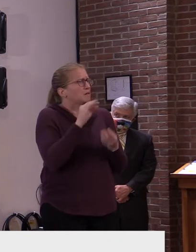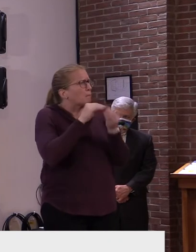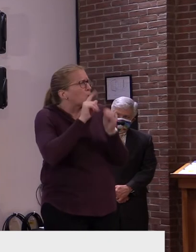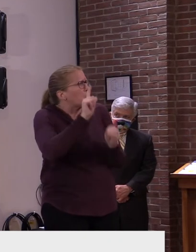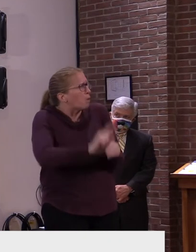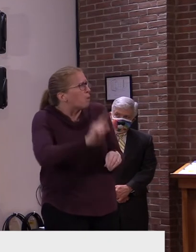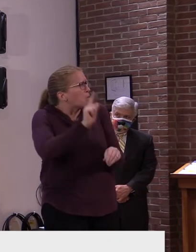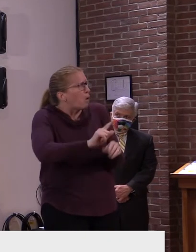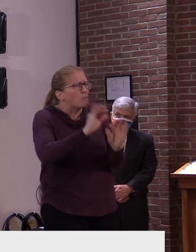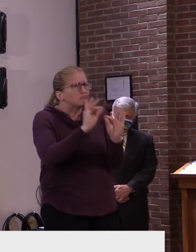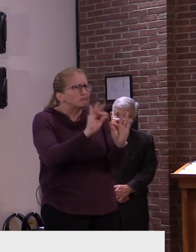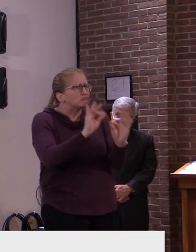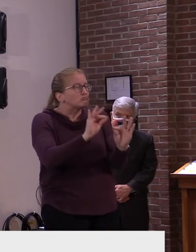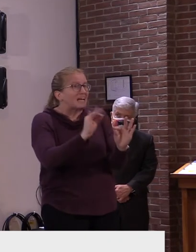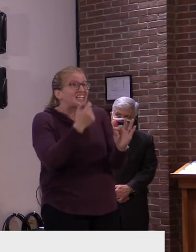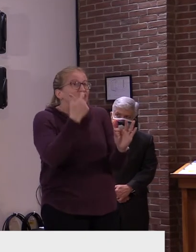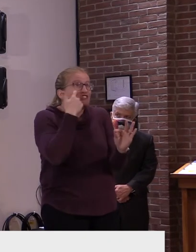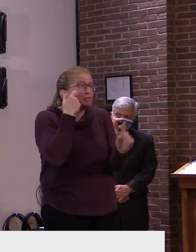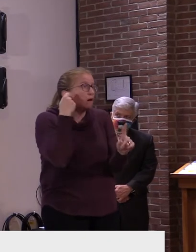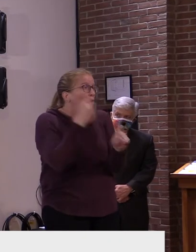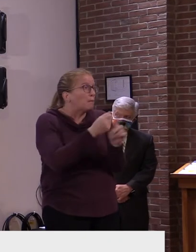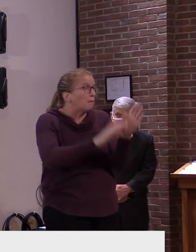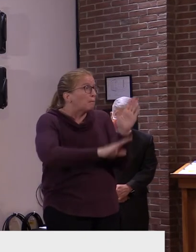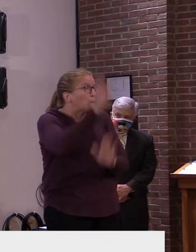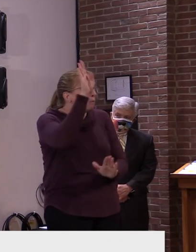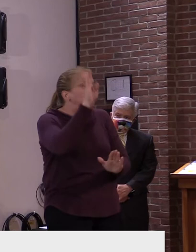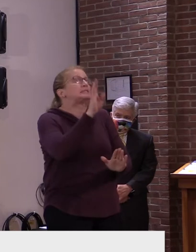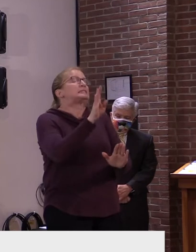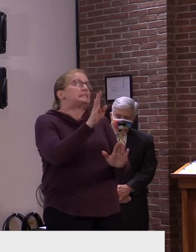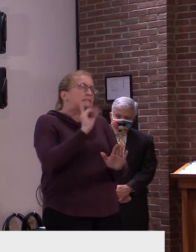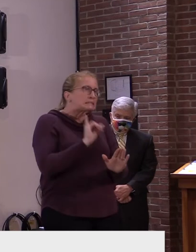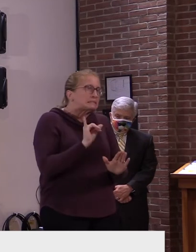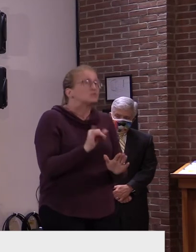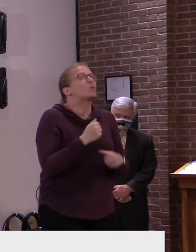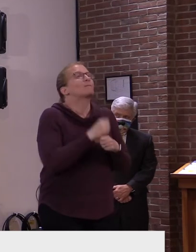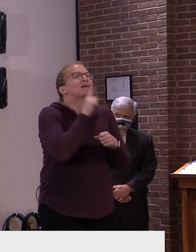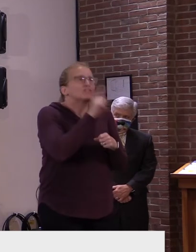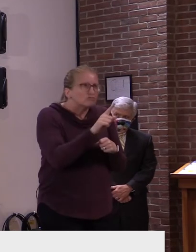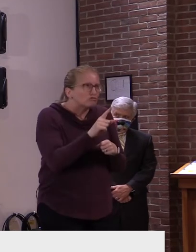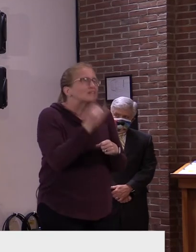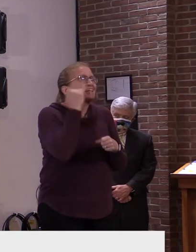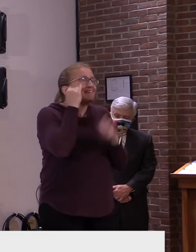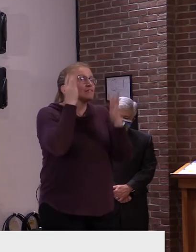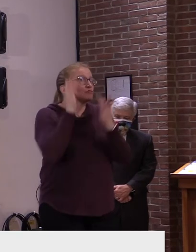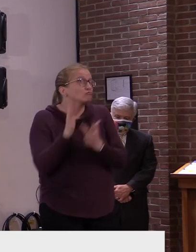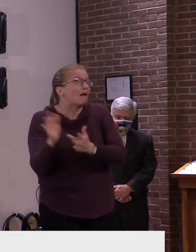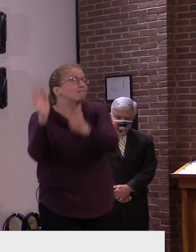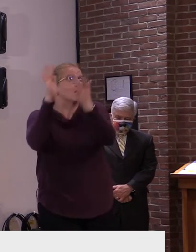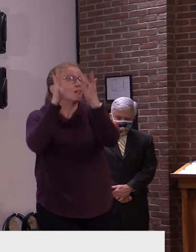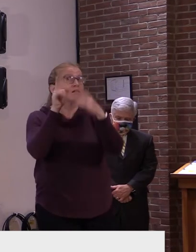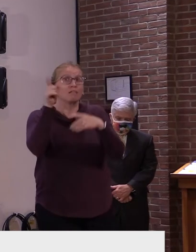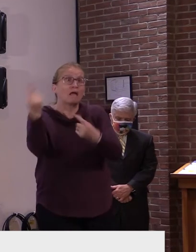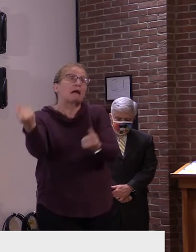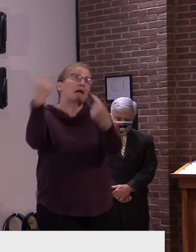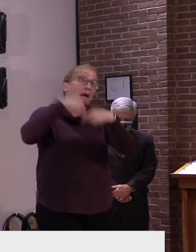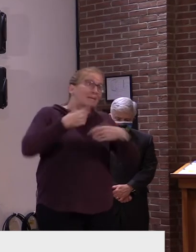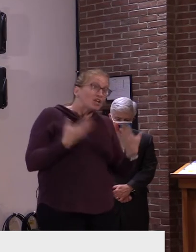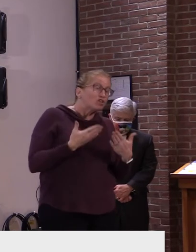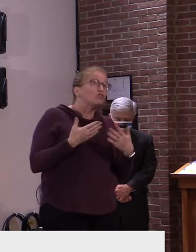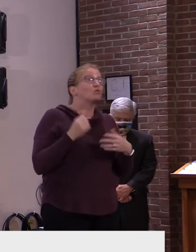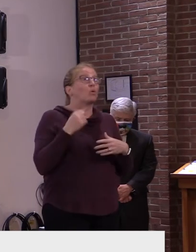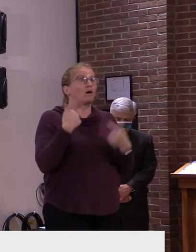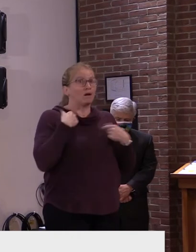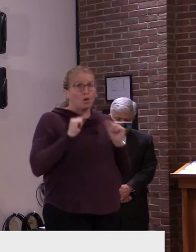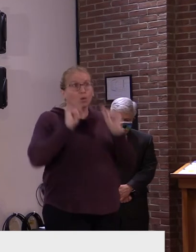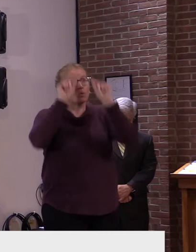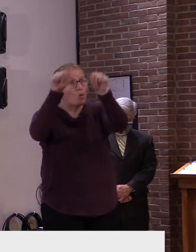increased so making sure that quarantine is adhered to by anybody whether they're from out of state or whether they're a